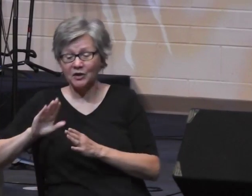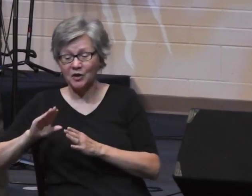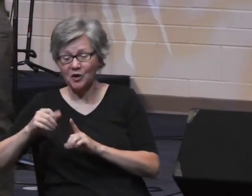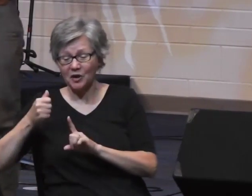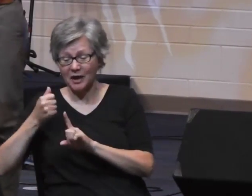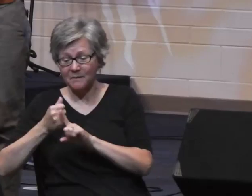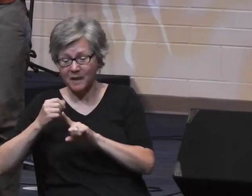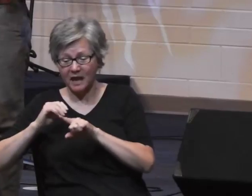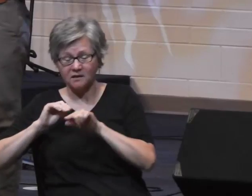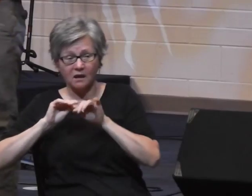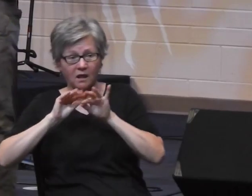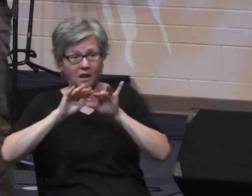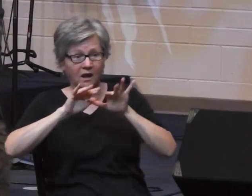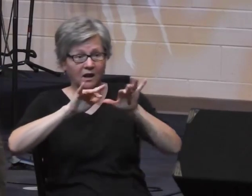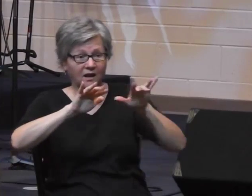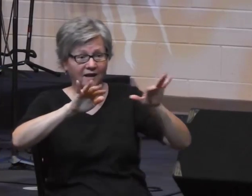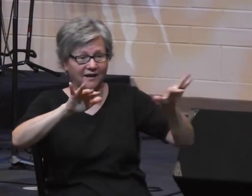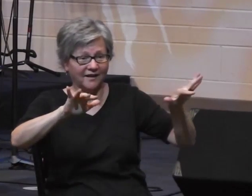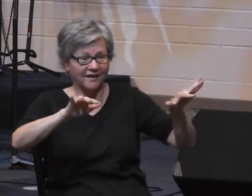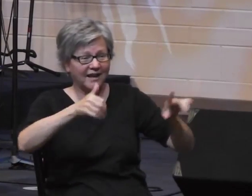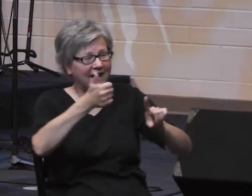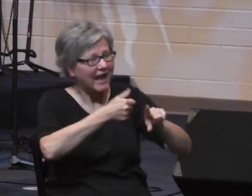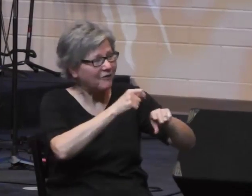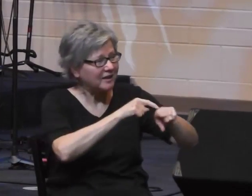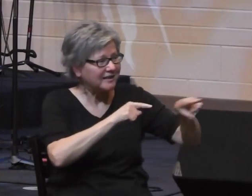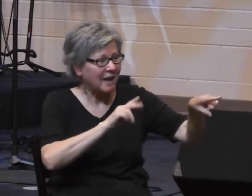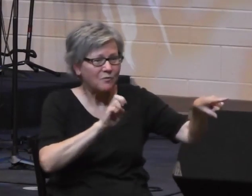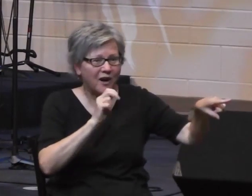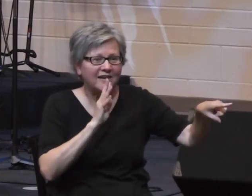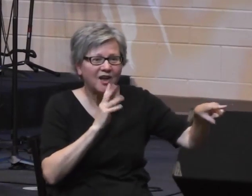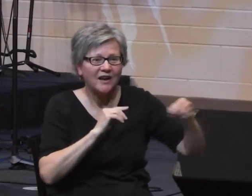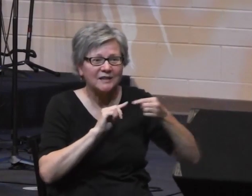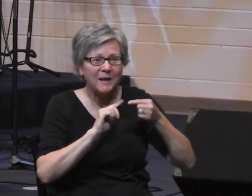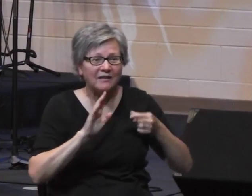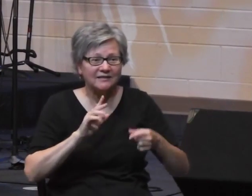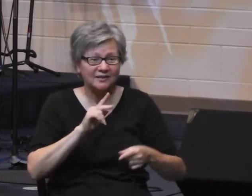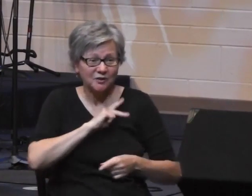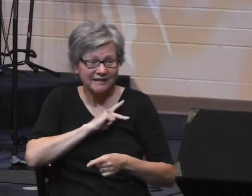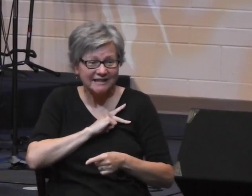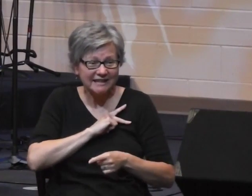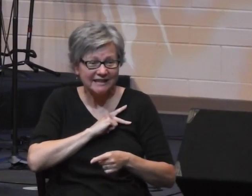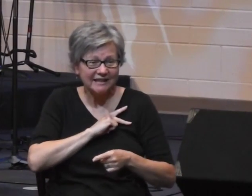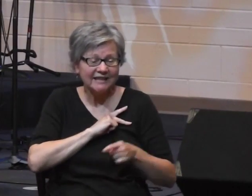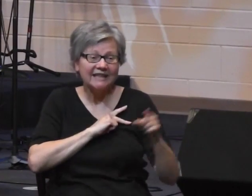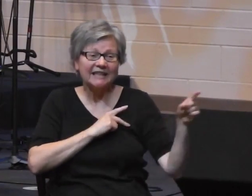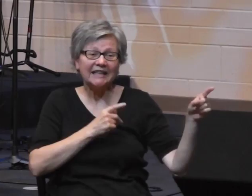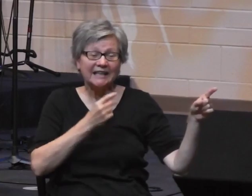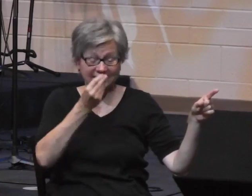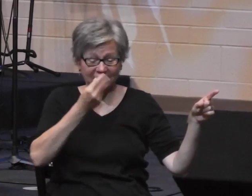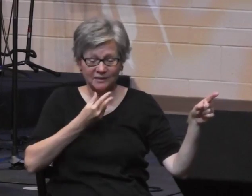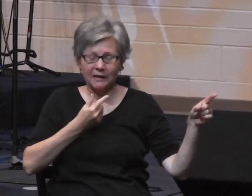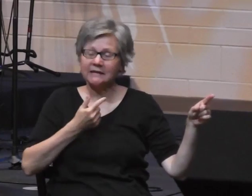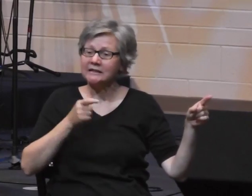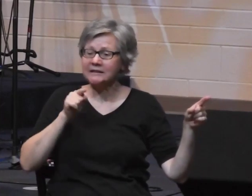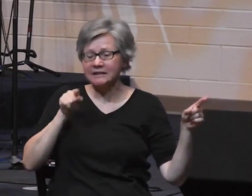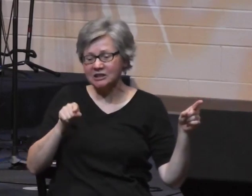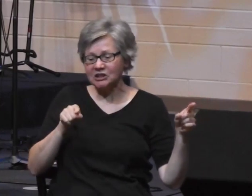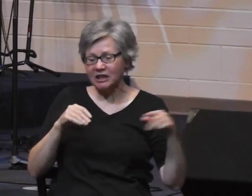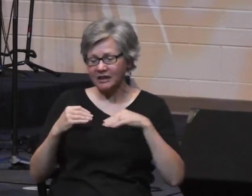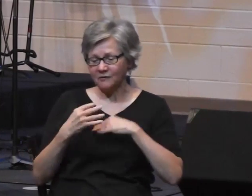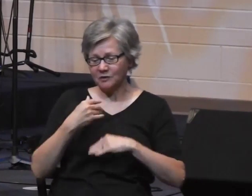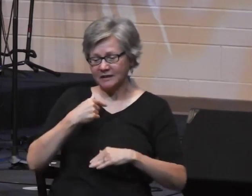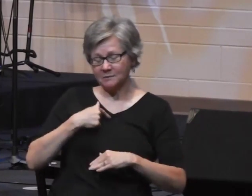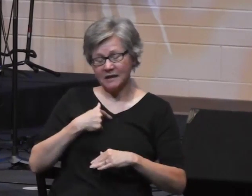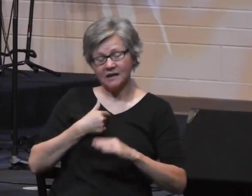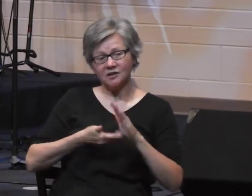over. Pretty much every time Brian talks about his sister, he says to me, she just makes me want to be a better teacher. Now here's the thing,